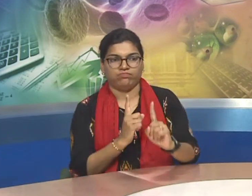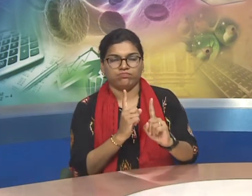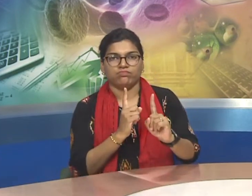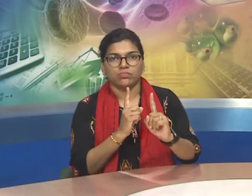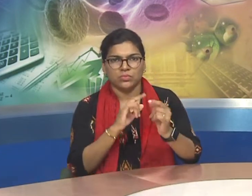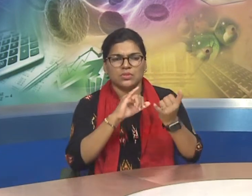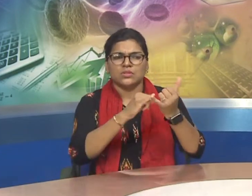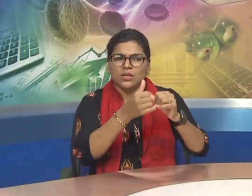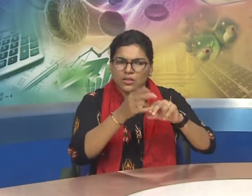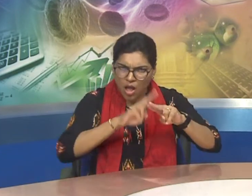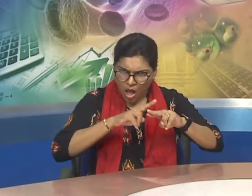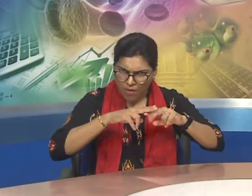circulation.